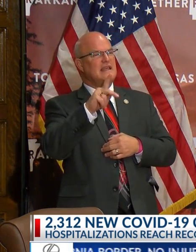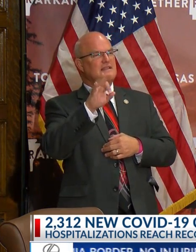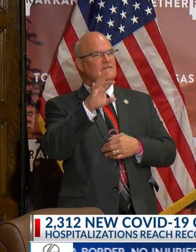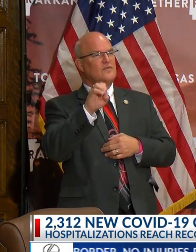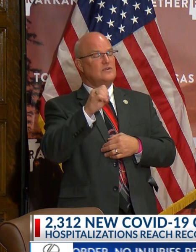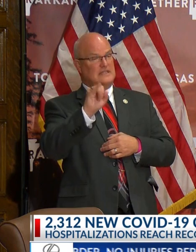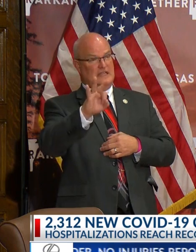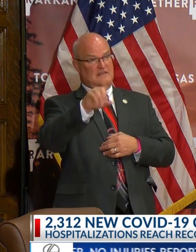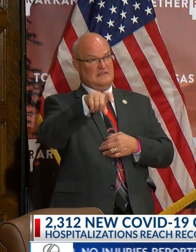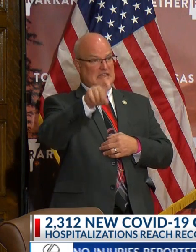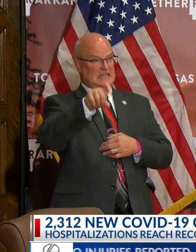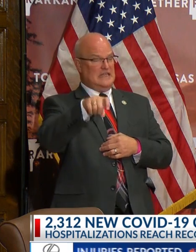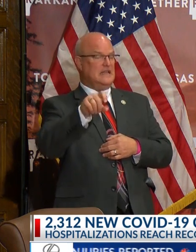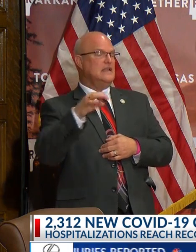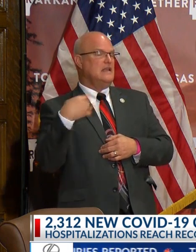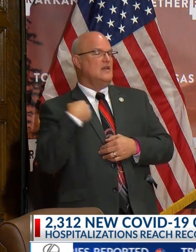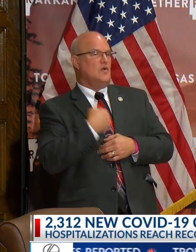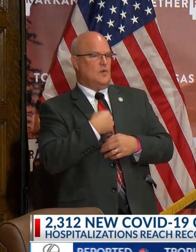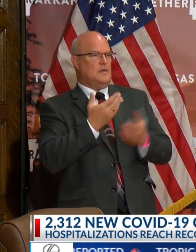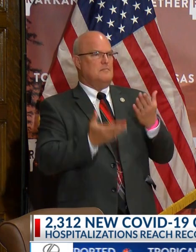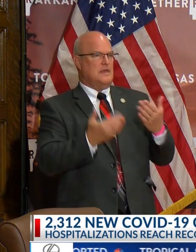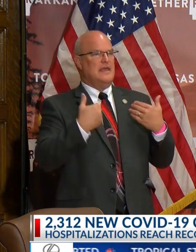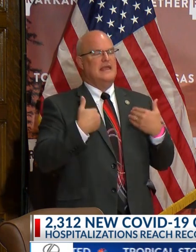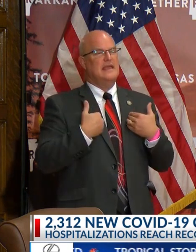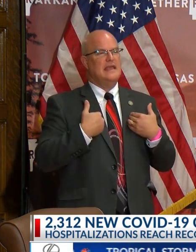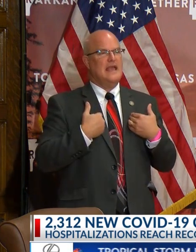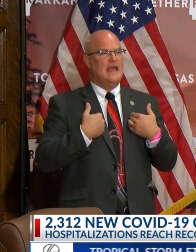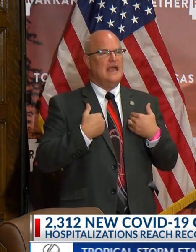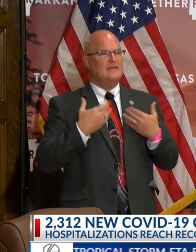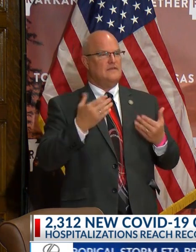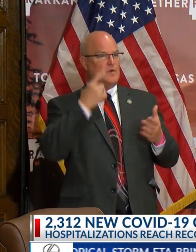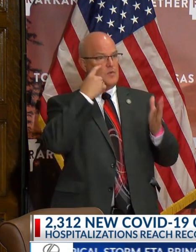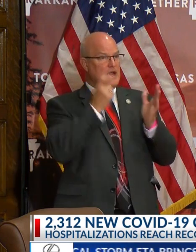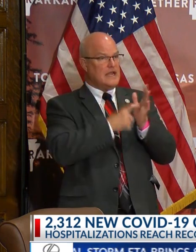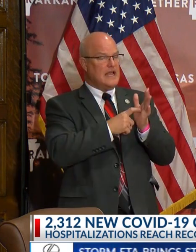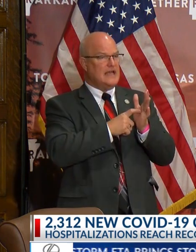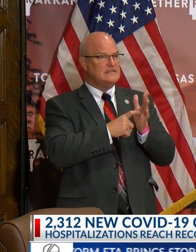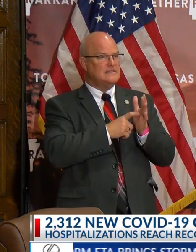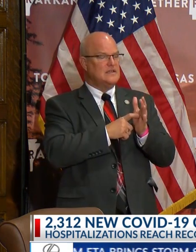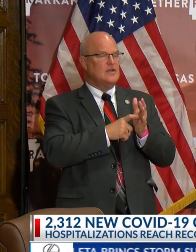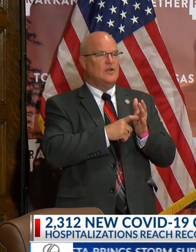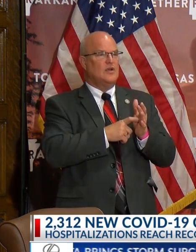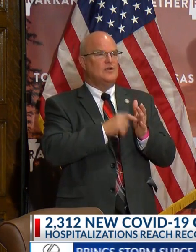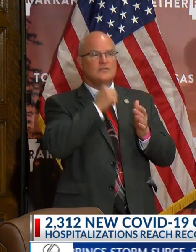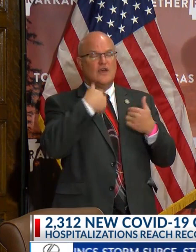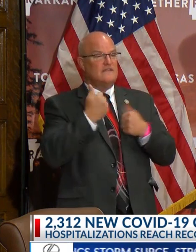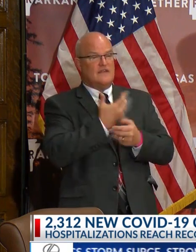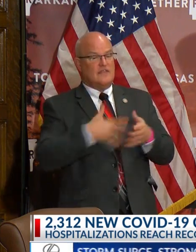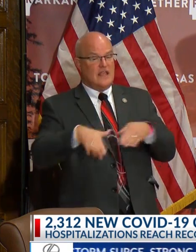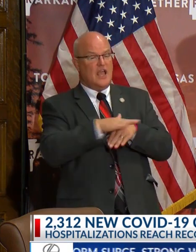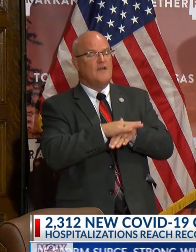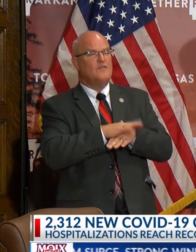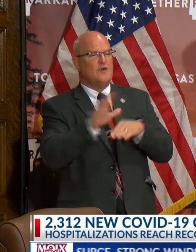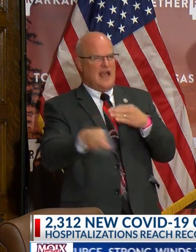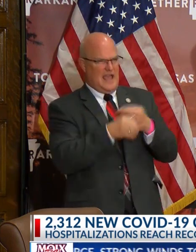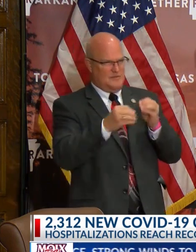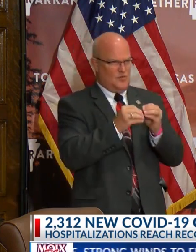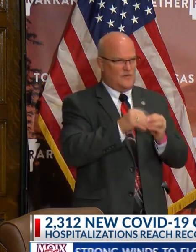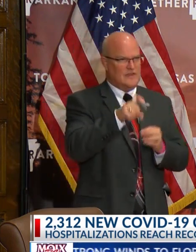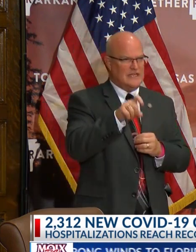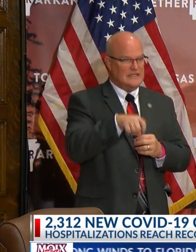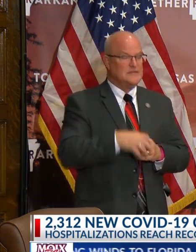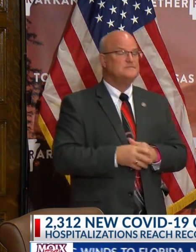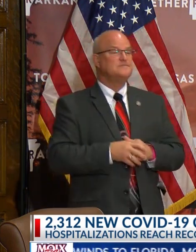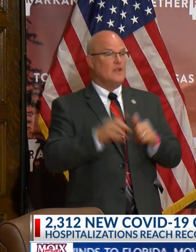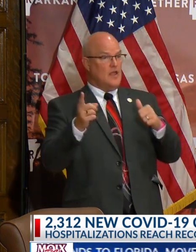needed, and as we may have recognized that we don't have everything covered, I will add as needed. The first